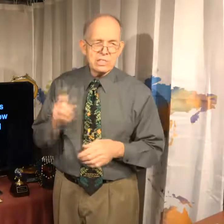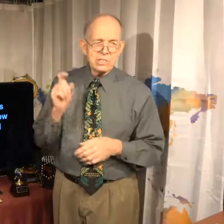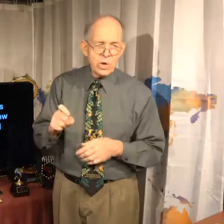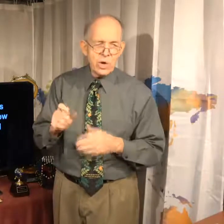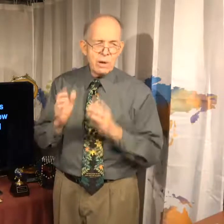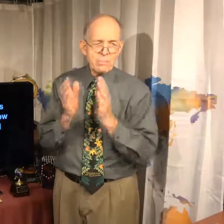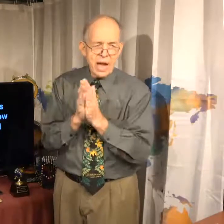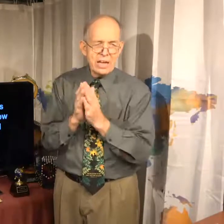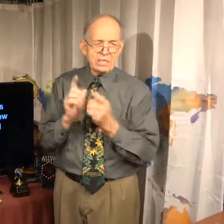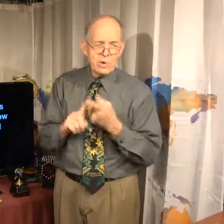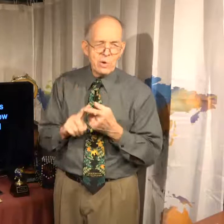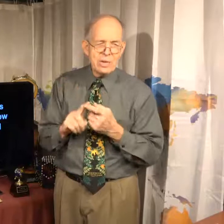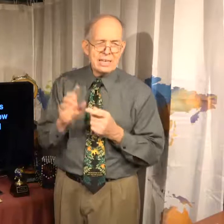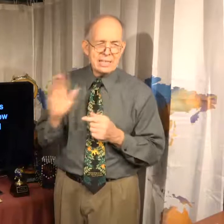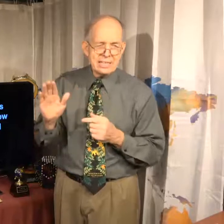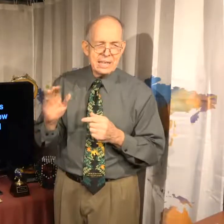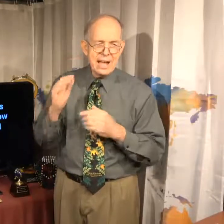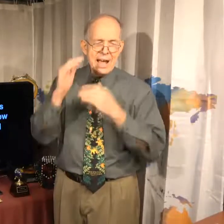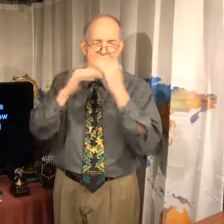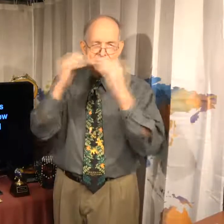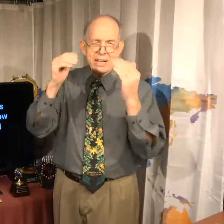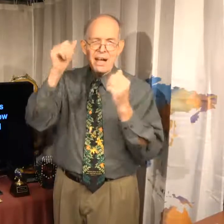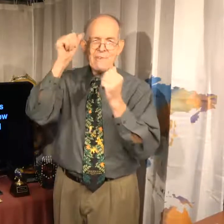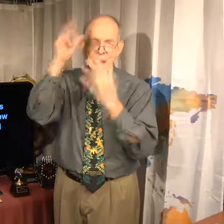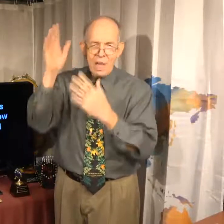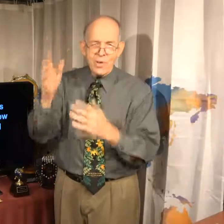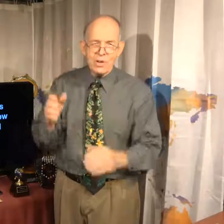to praise to his heavenly Father.